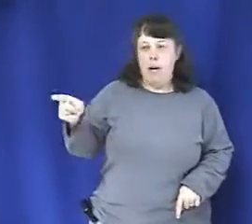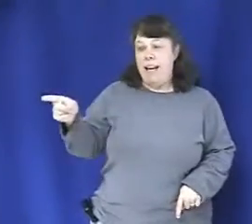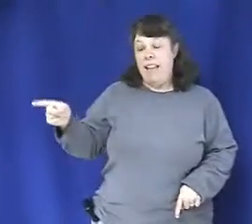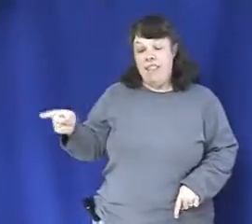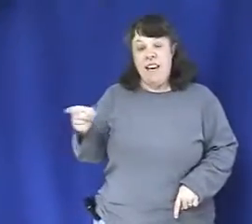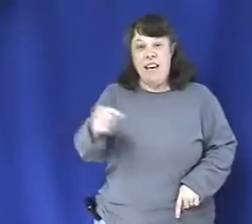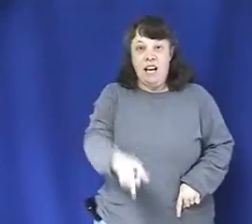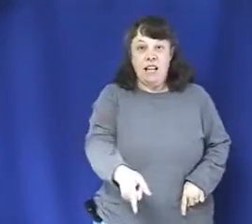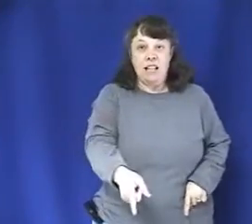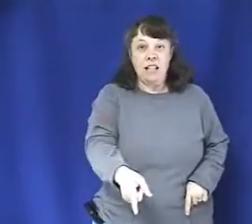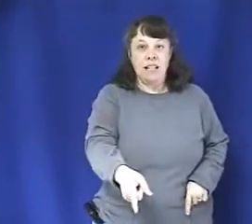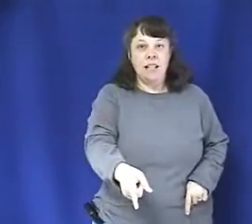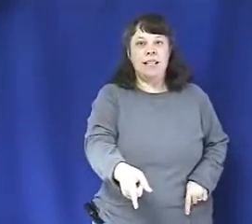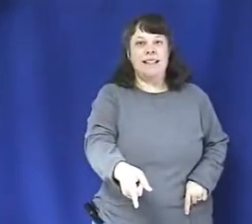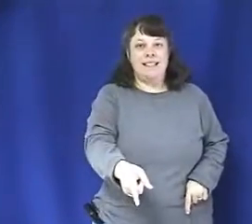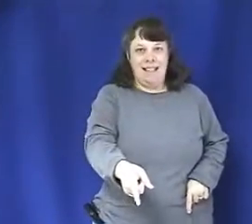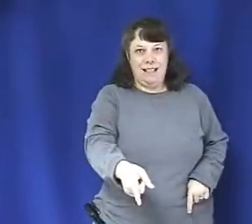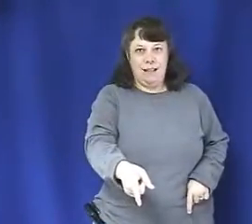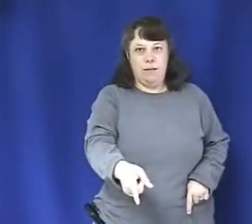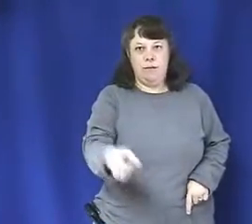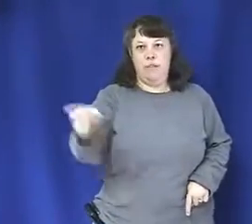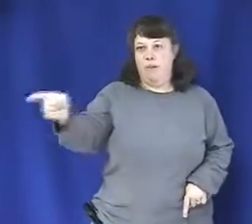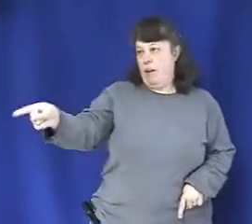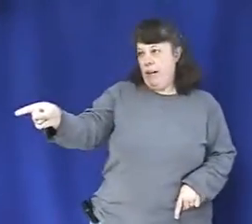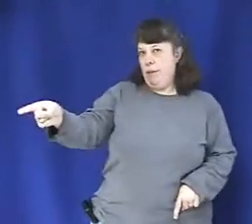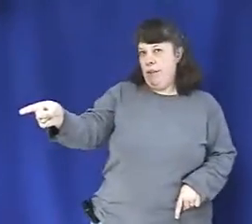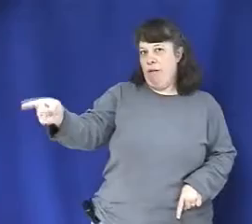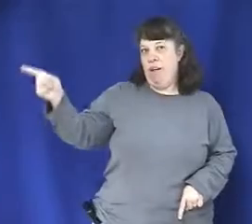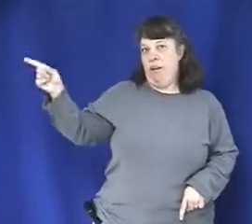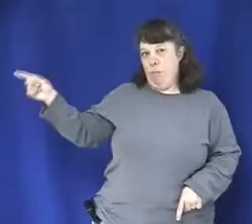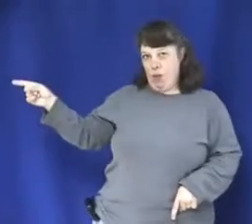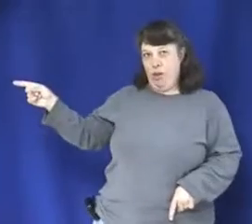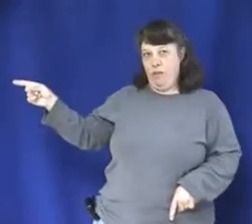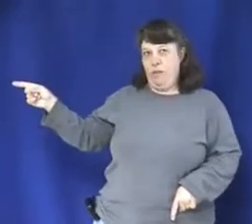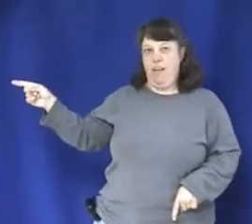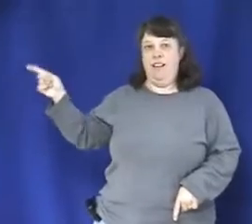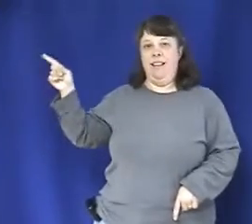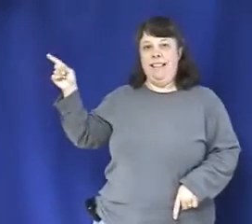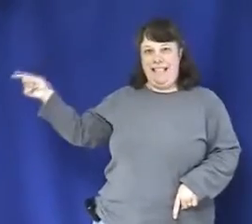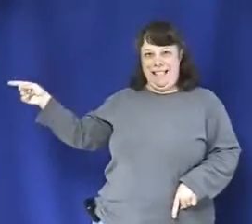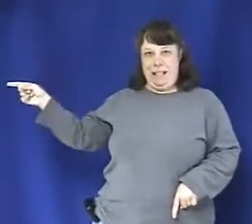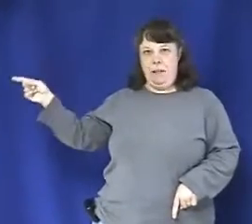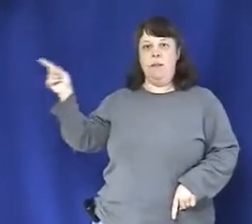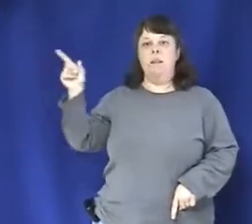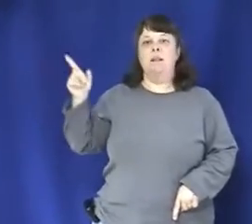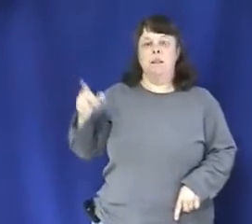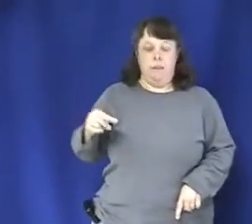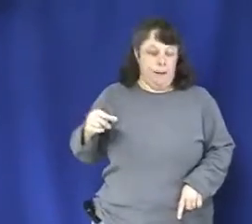pointing at a thing, it's it. The file cabinet's over there, the bookshelf's over there. It.